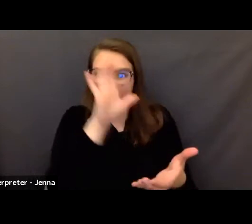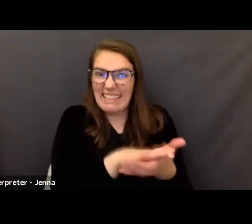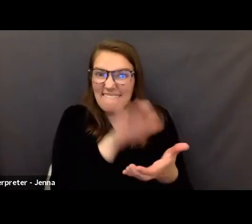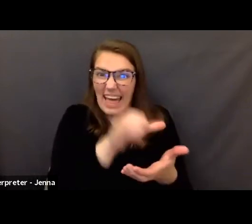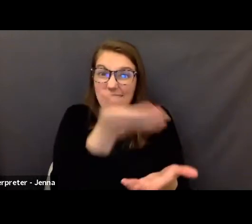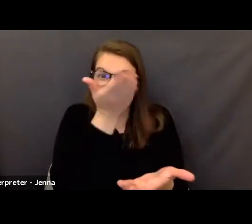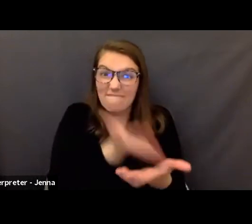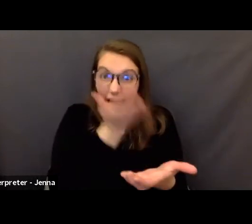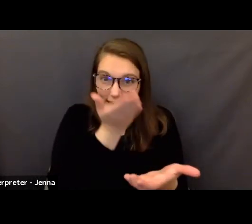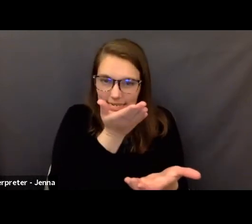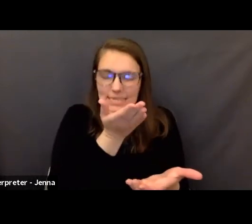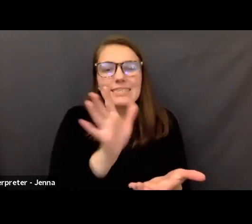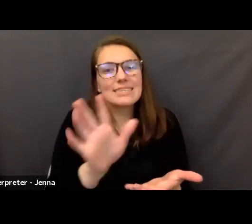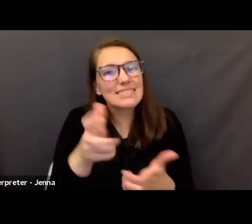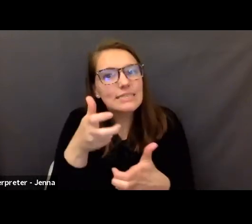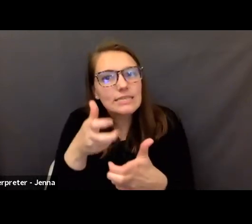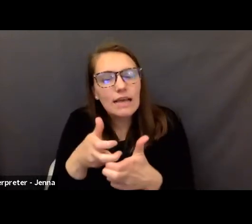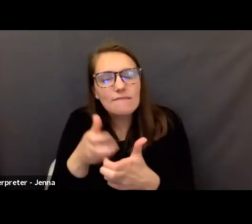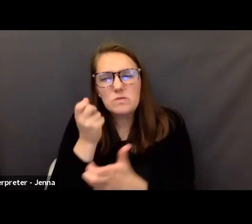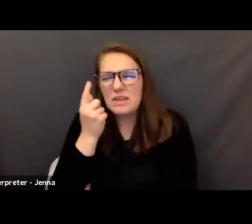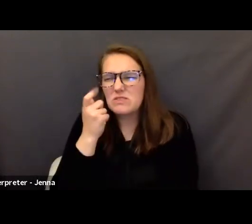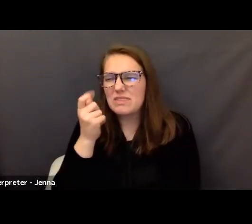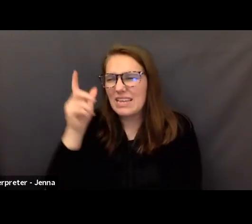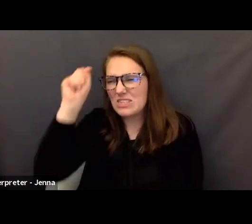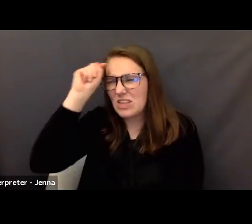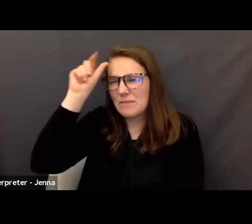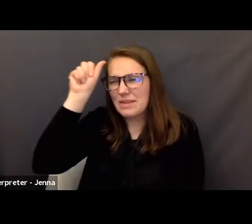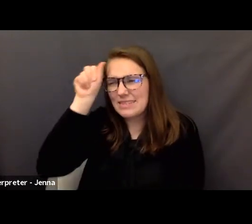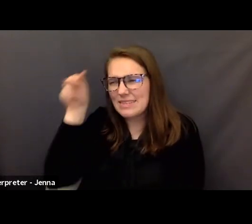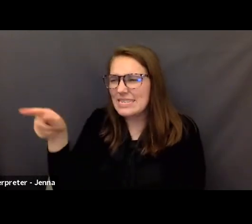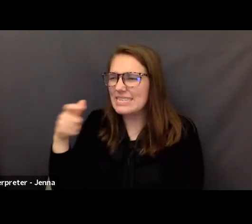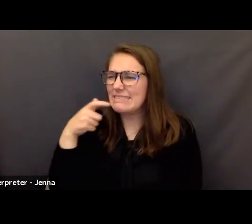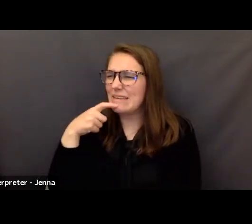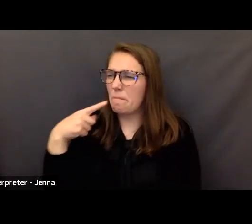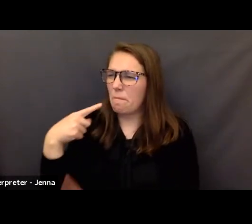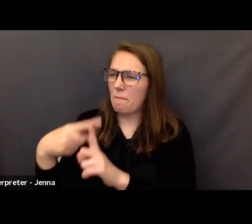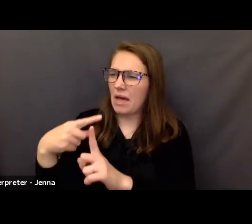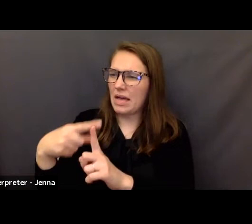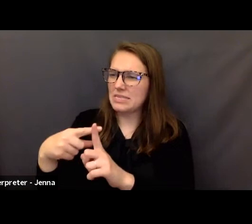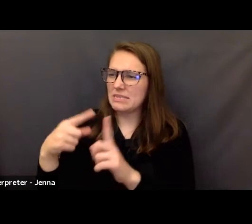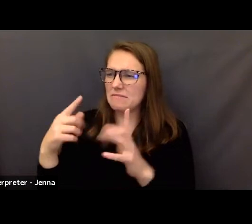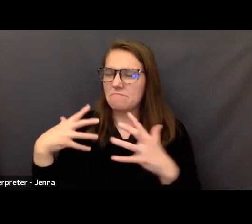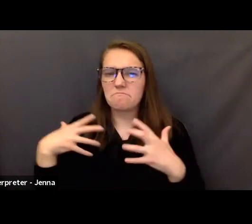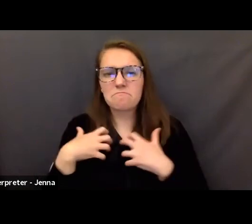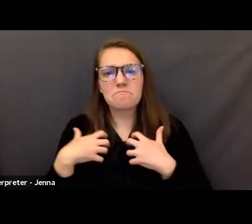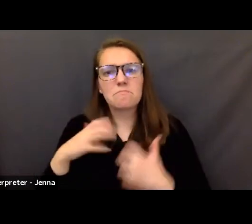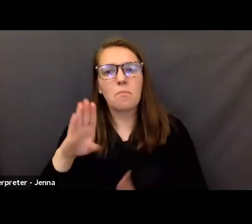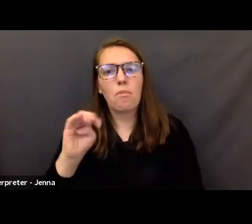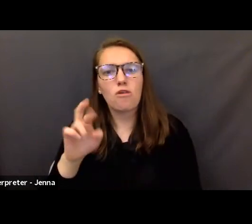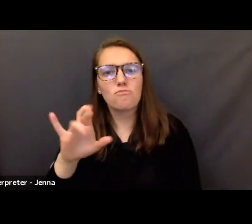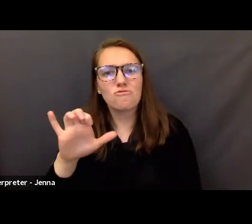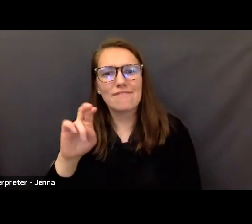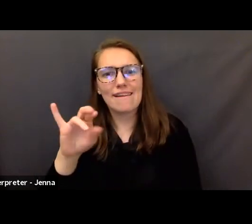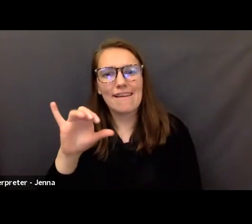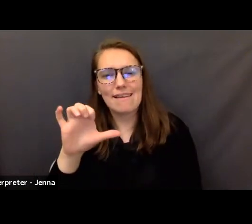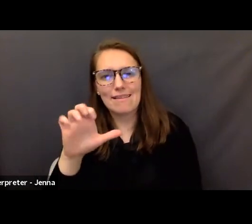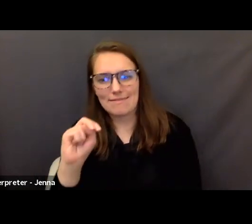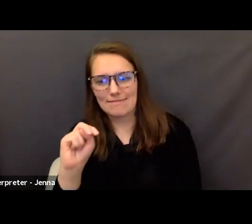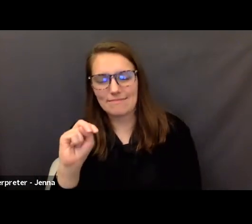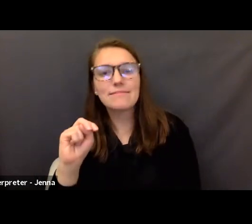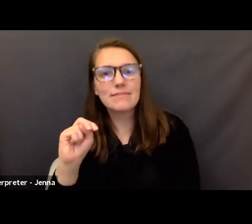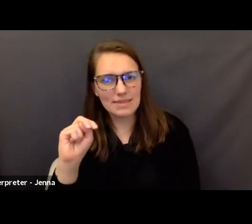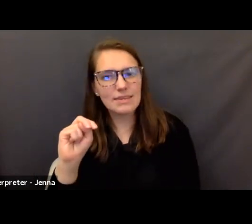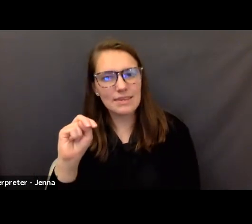the positive aim of Aquinas' association of barbarism with those who lack the use of reason. And this kind of